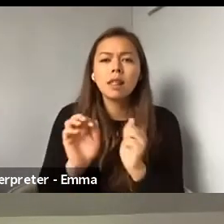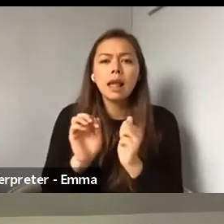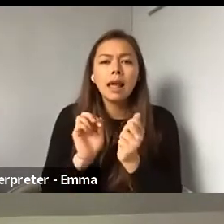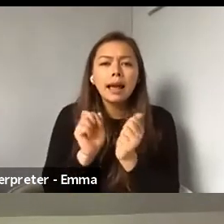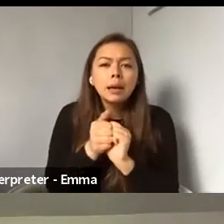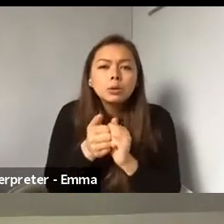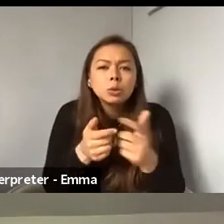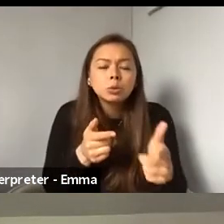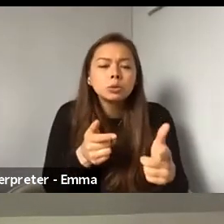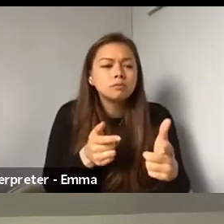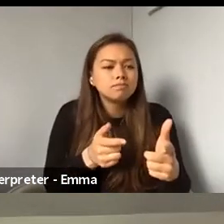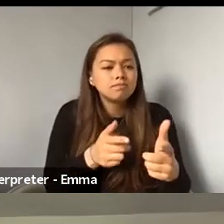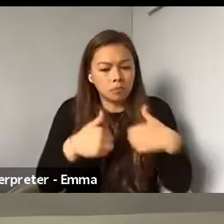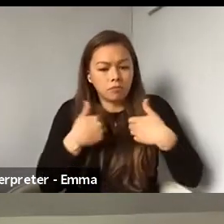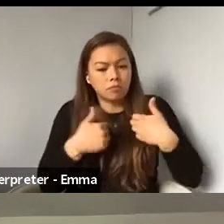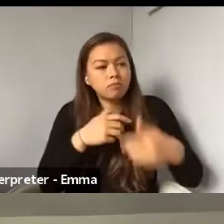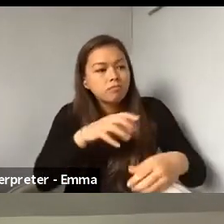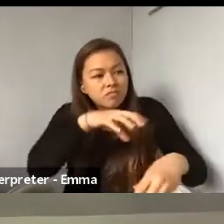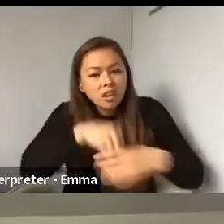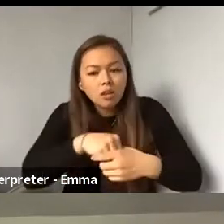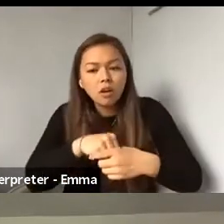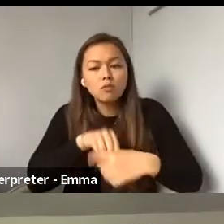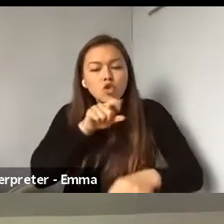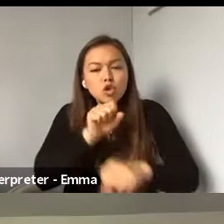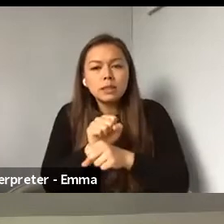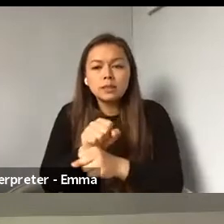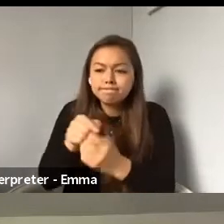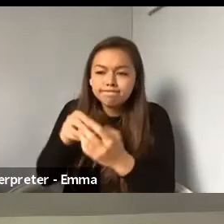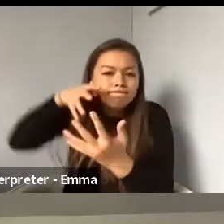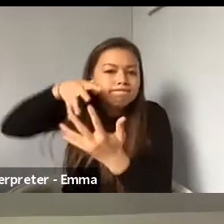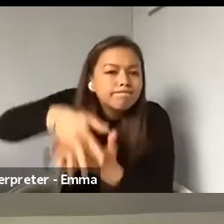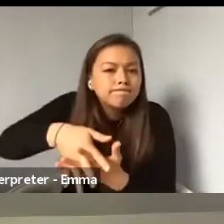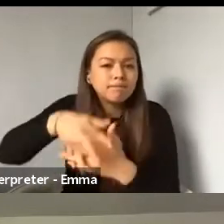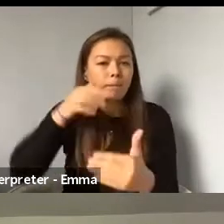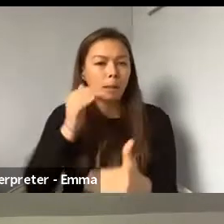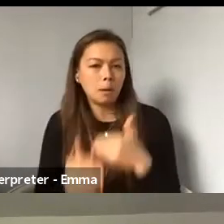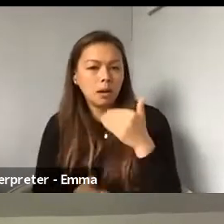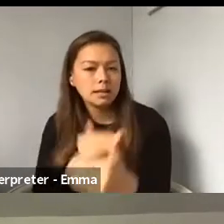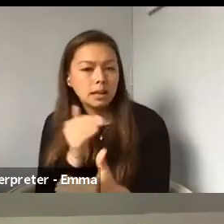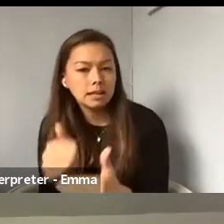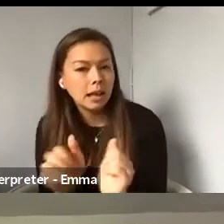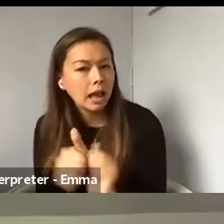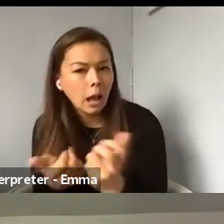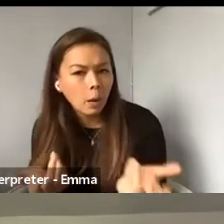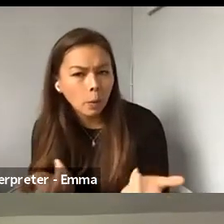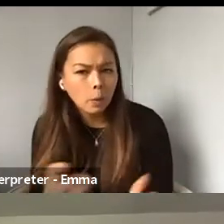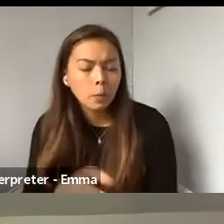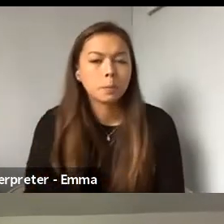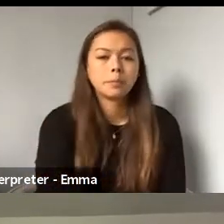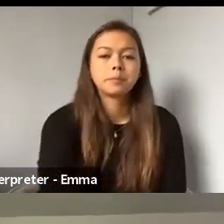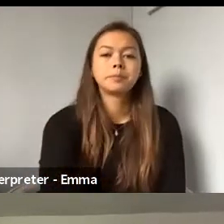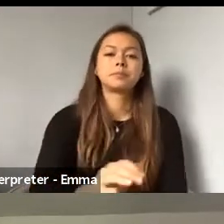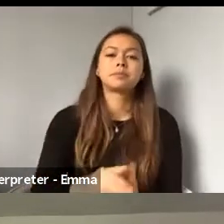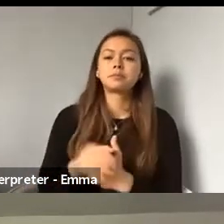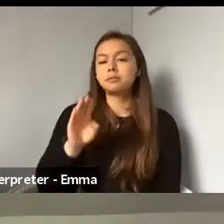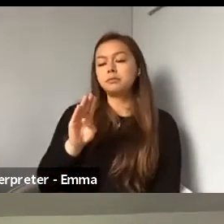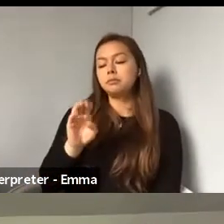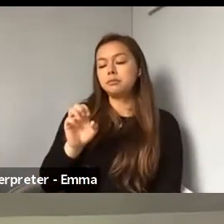in the process? Great question. We really do that in sort